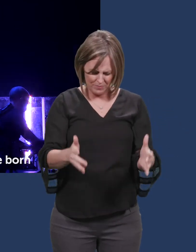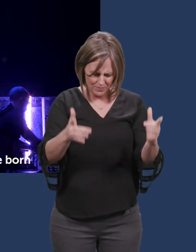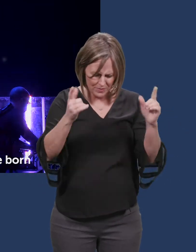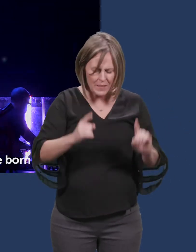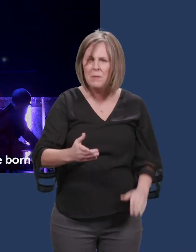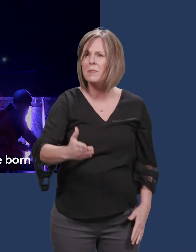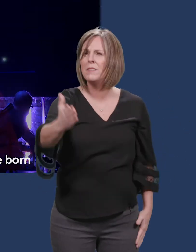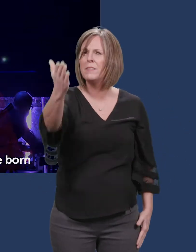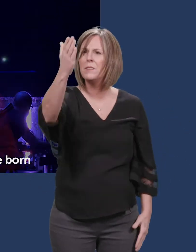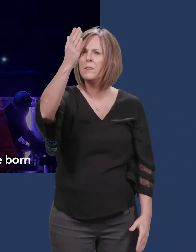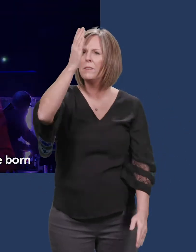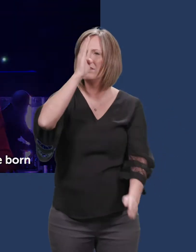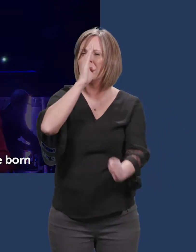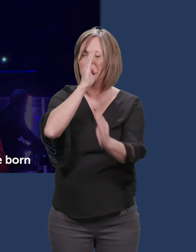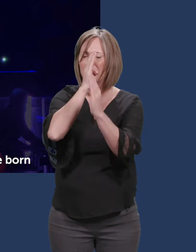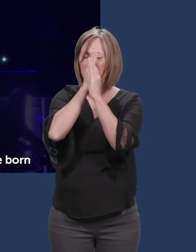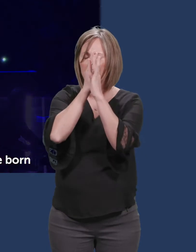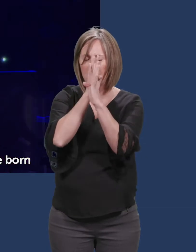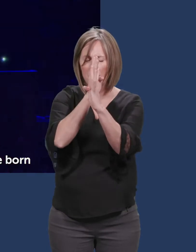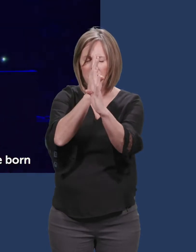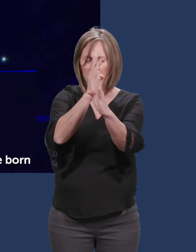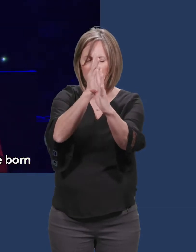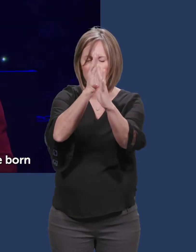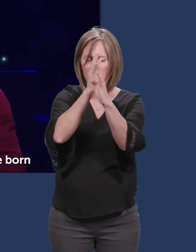And as you